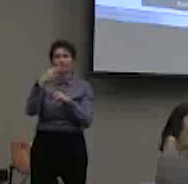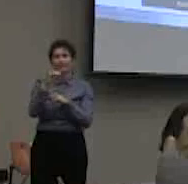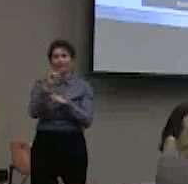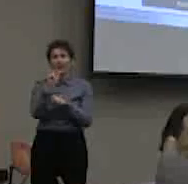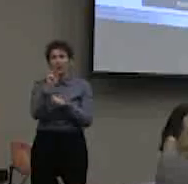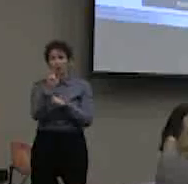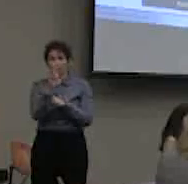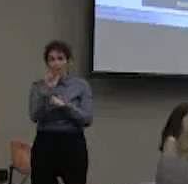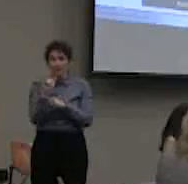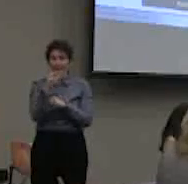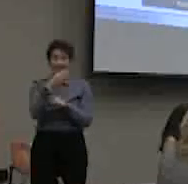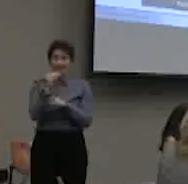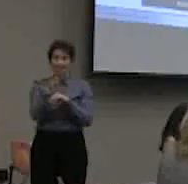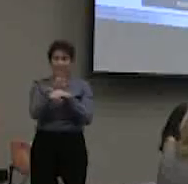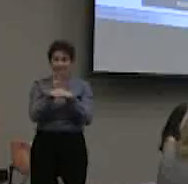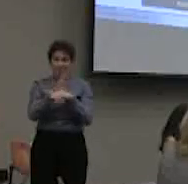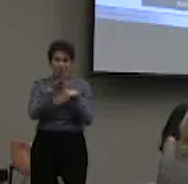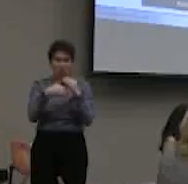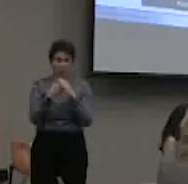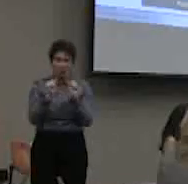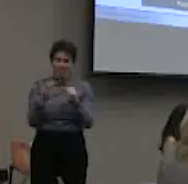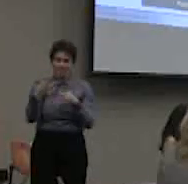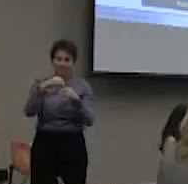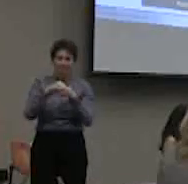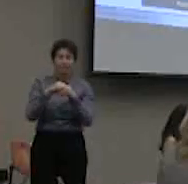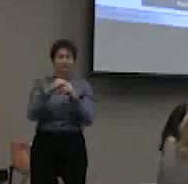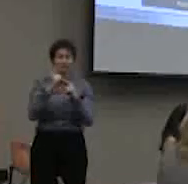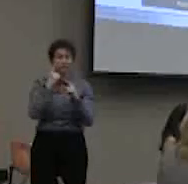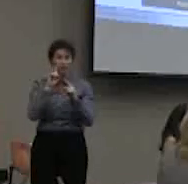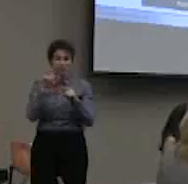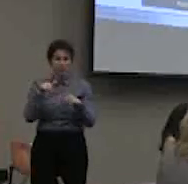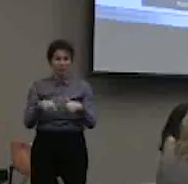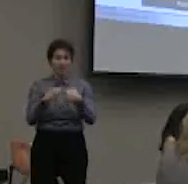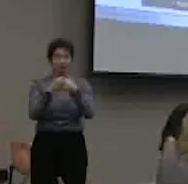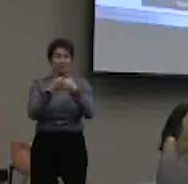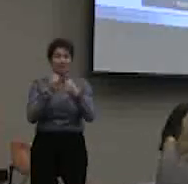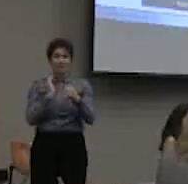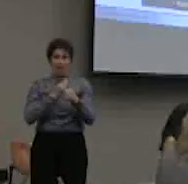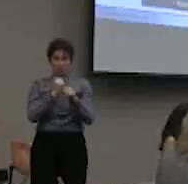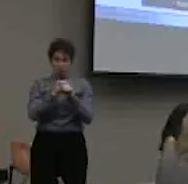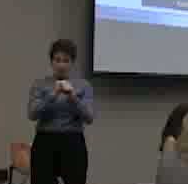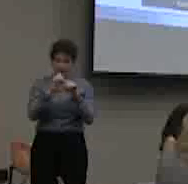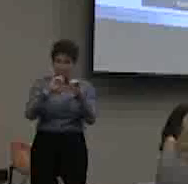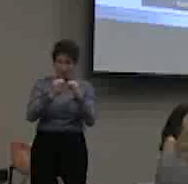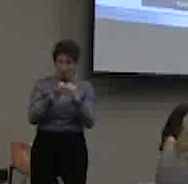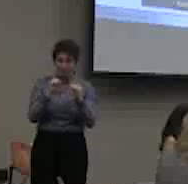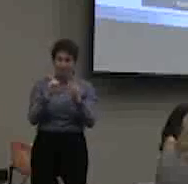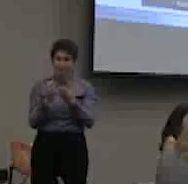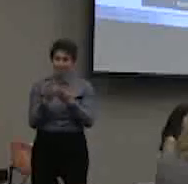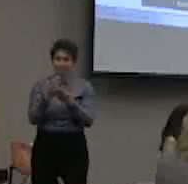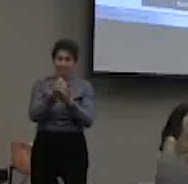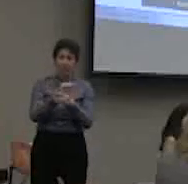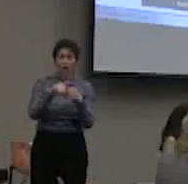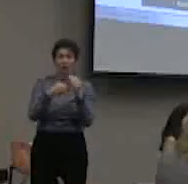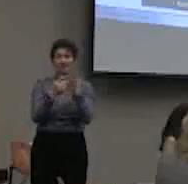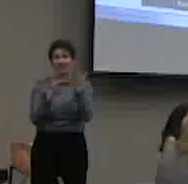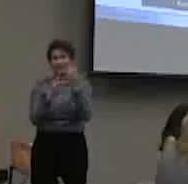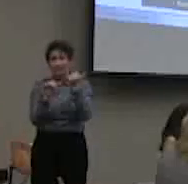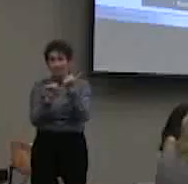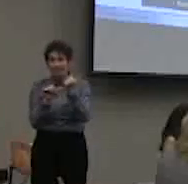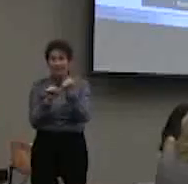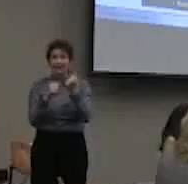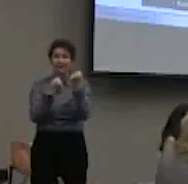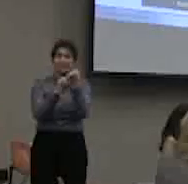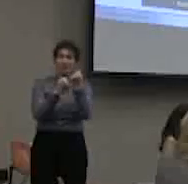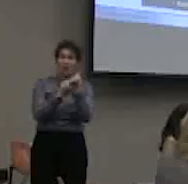to the specific challenges of a community. We see it as our job at the department to bring together technical assistance, supports, and